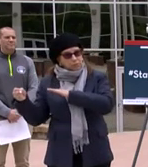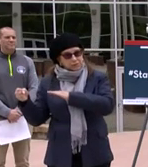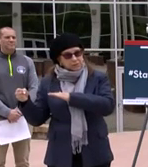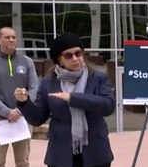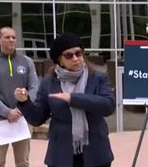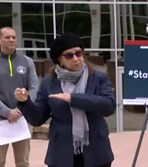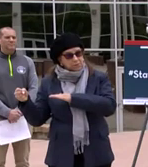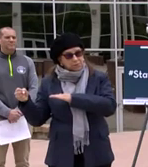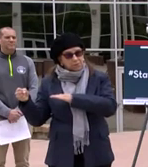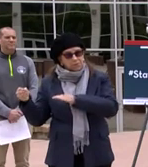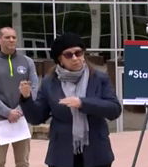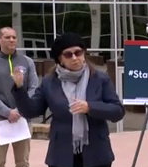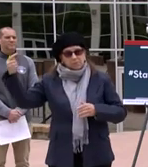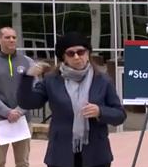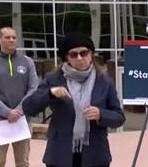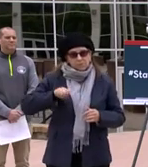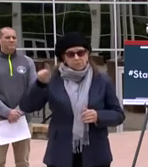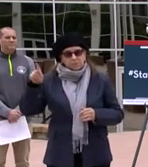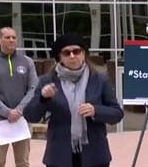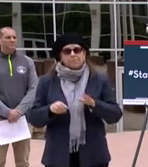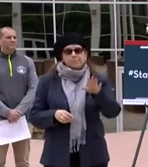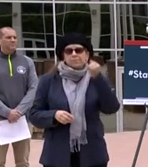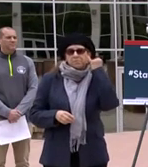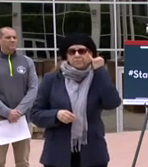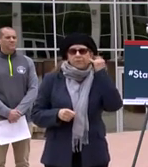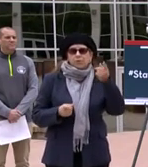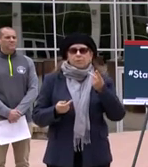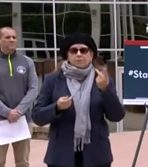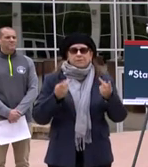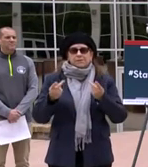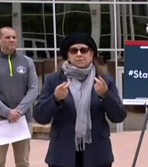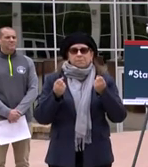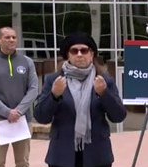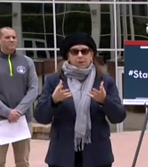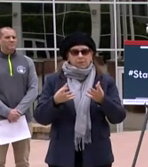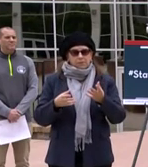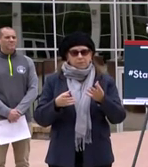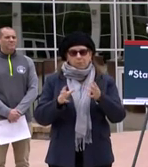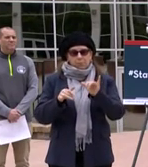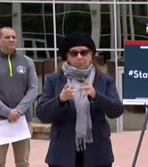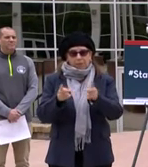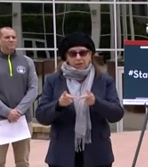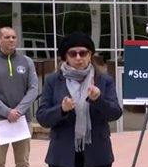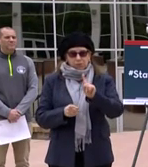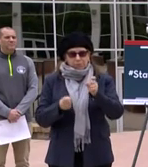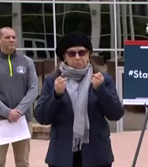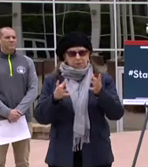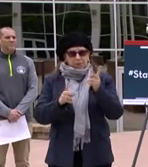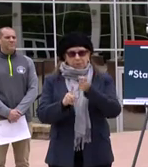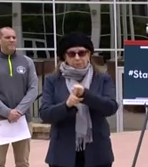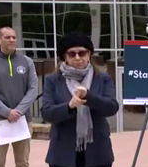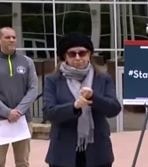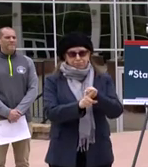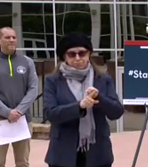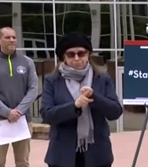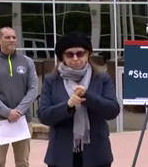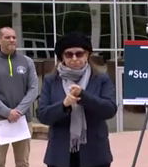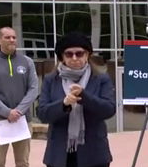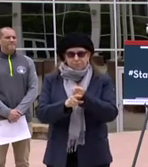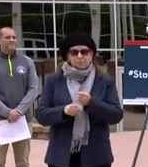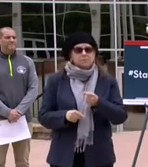area, which is a lot of areas in the United States right now, should follow that self-quarantining